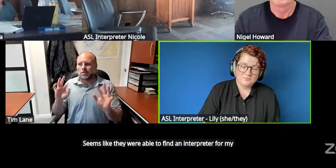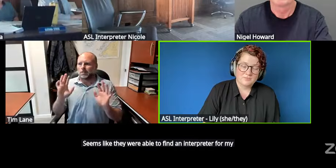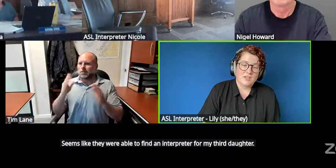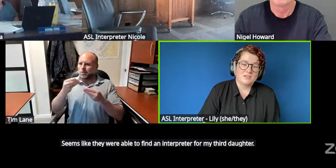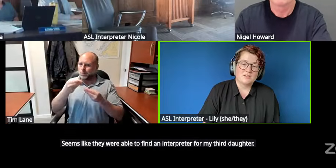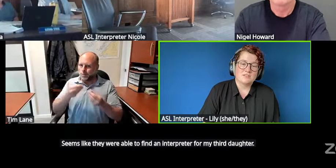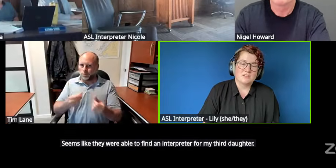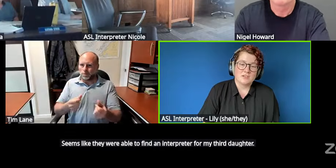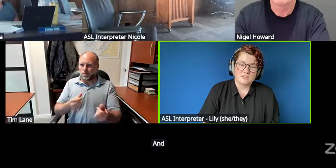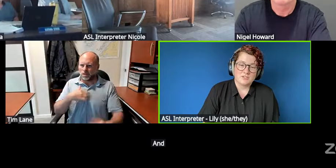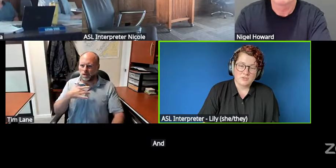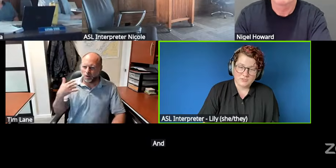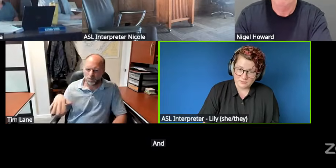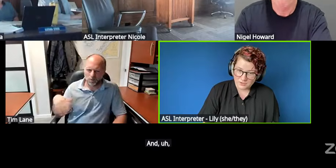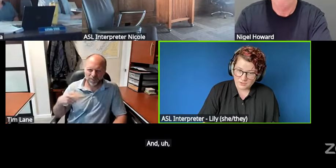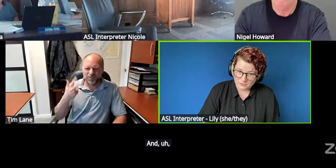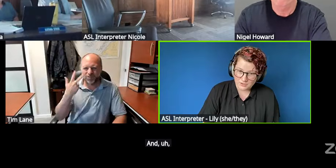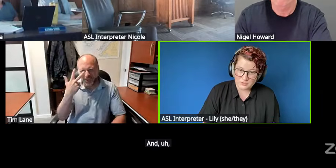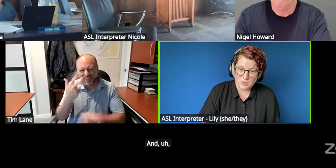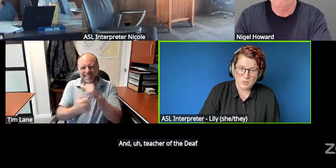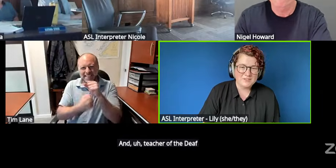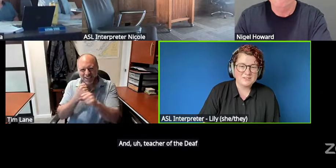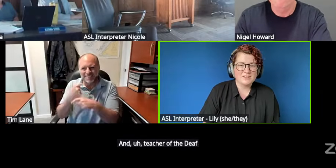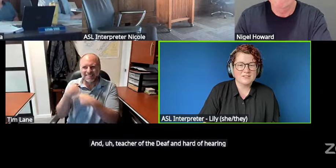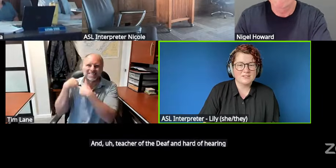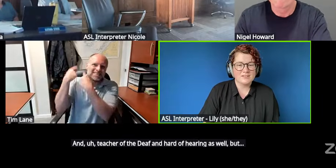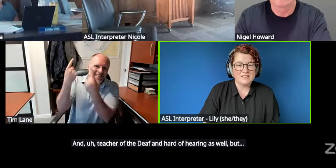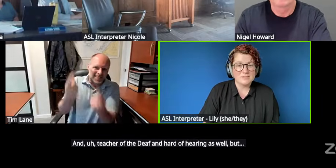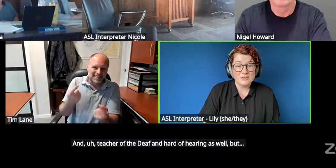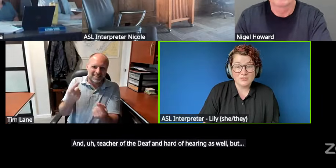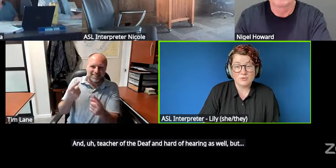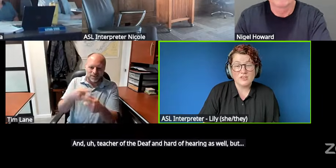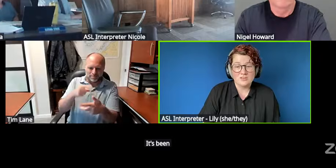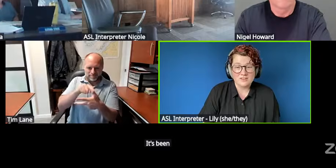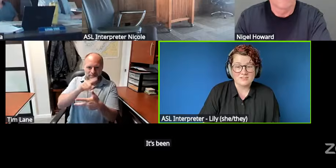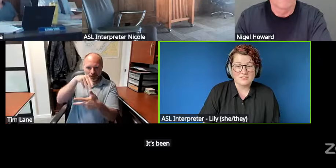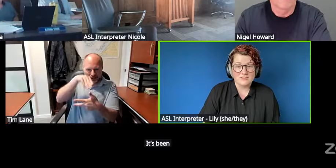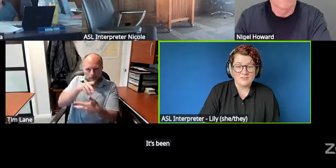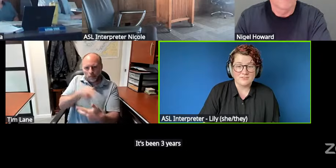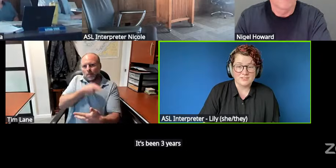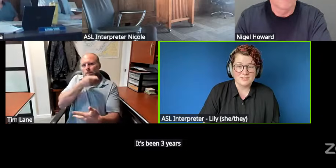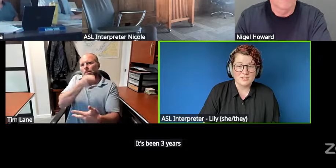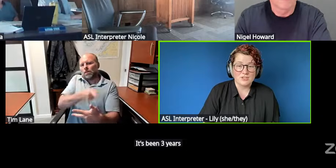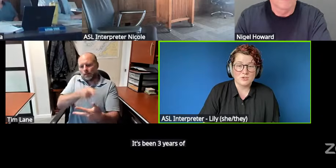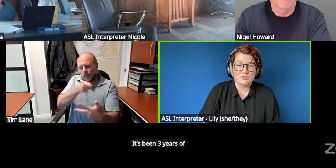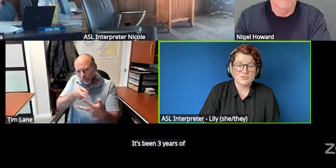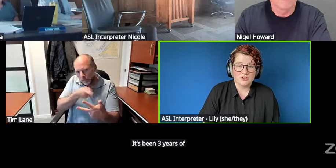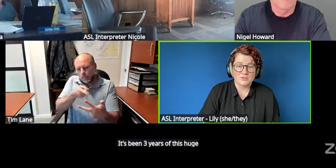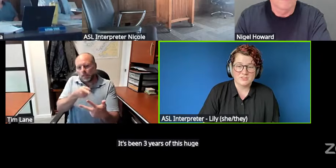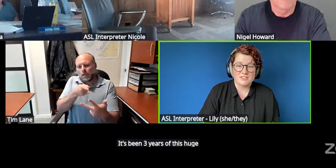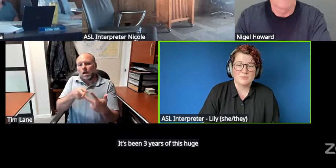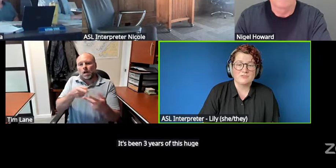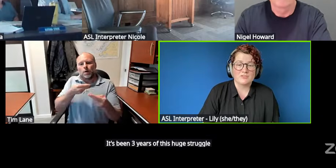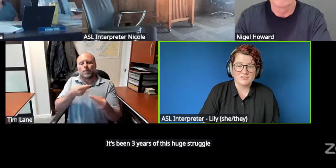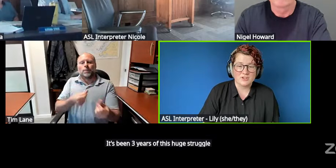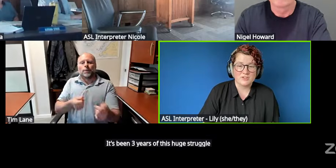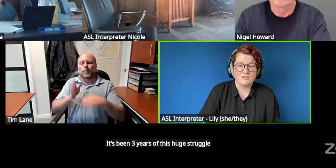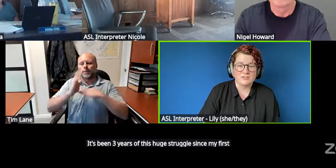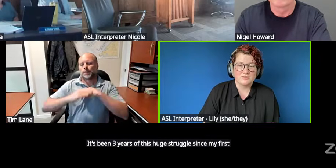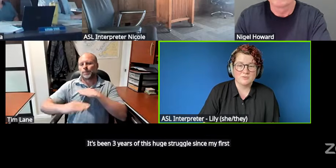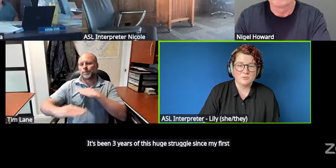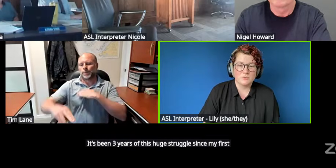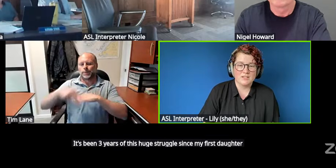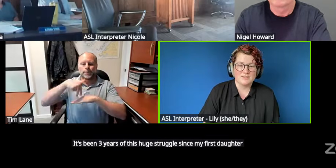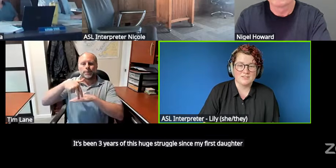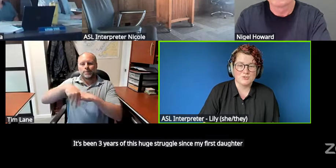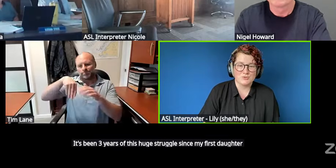daughter and a teacher of the deaf and hard of hearing as well. But it's been 3 years of this huge struggle since my first